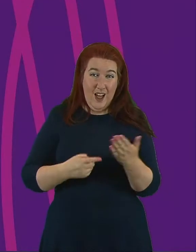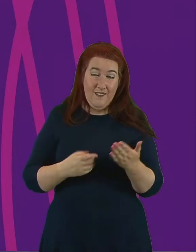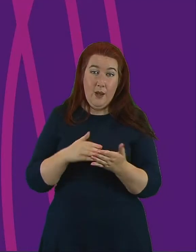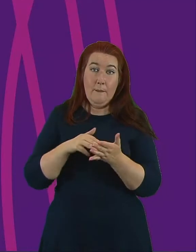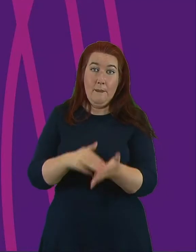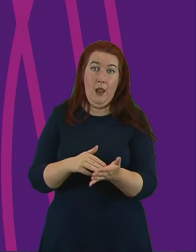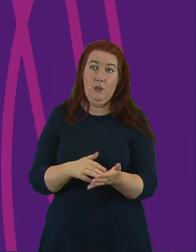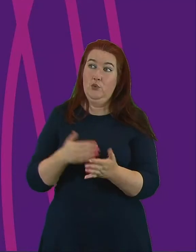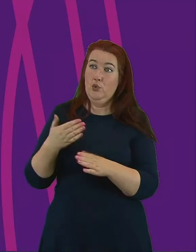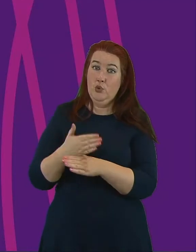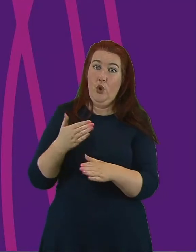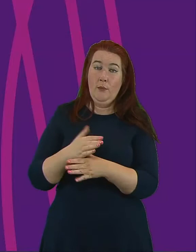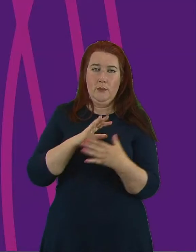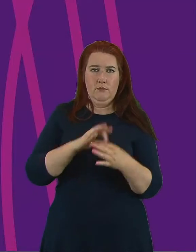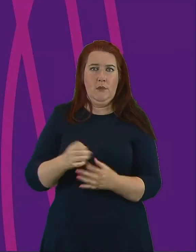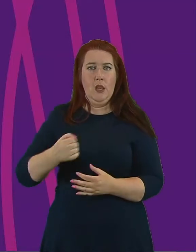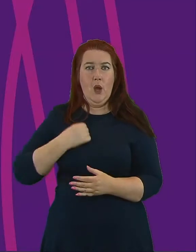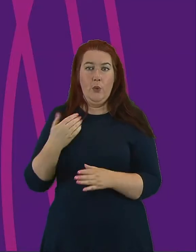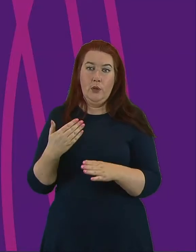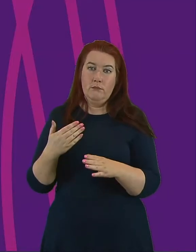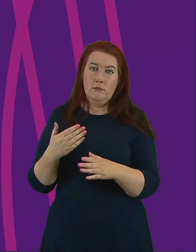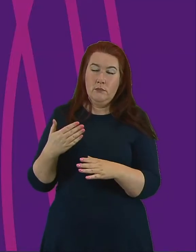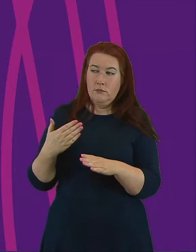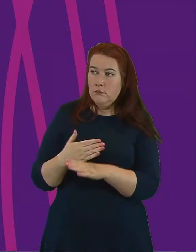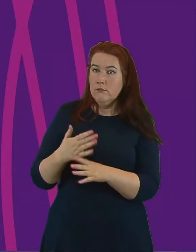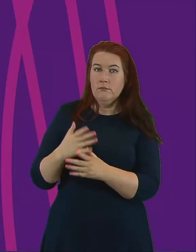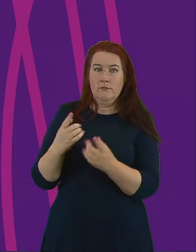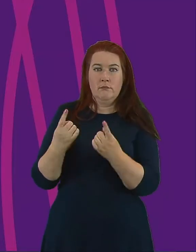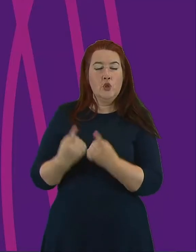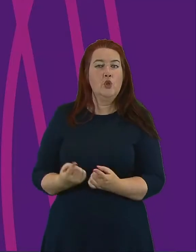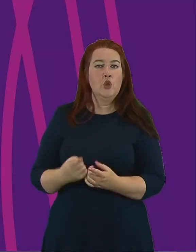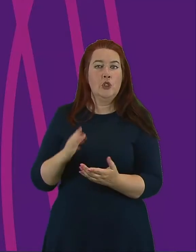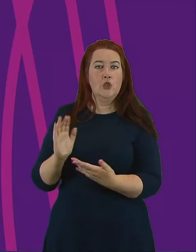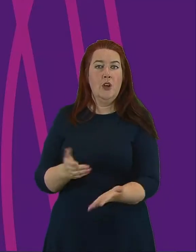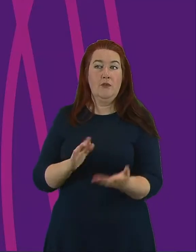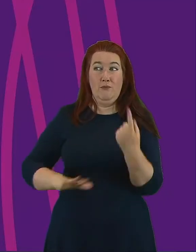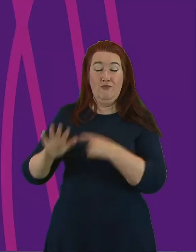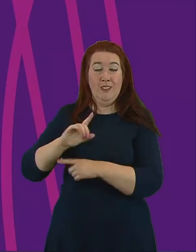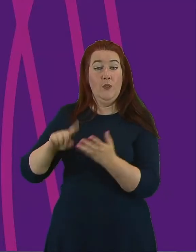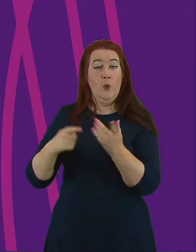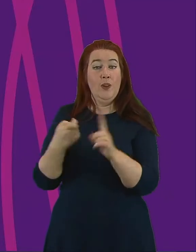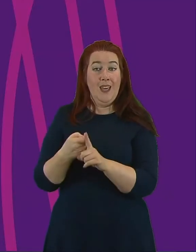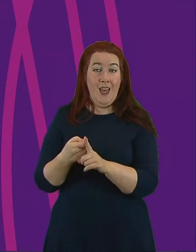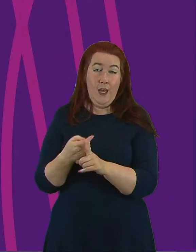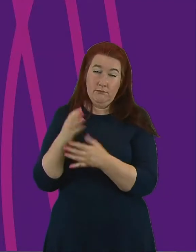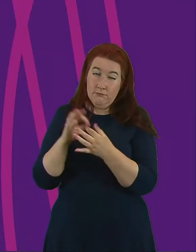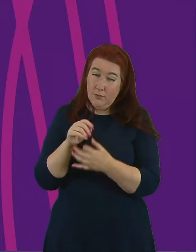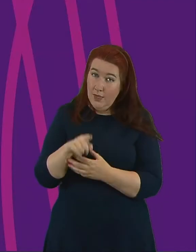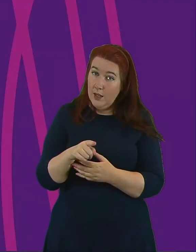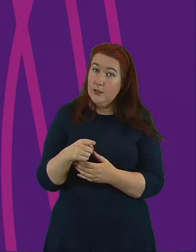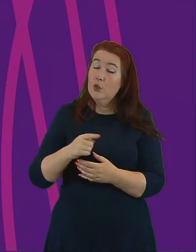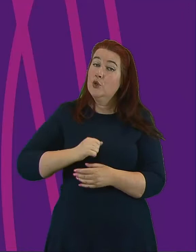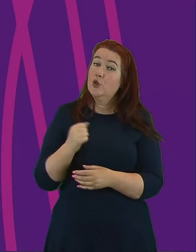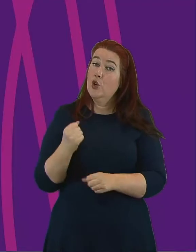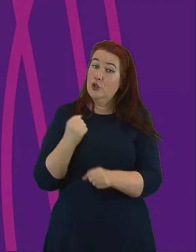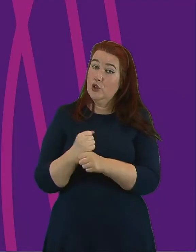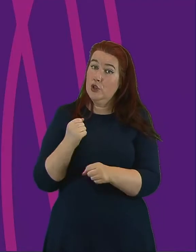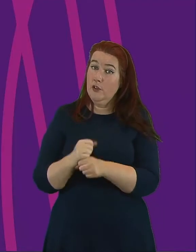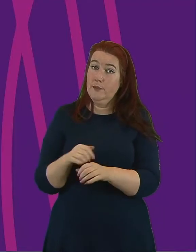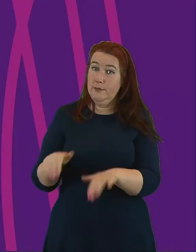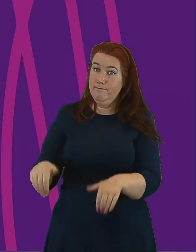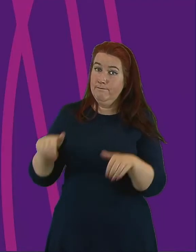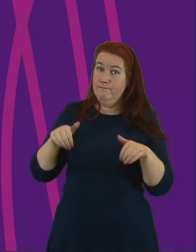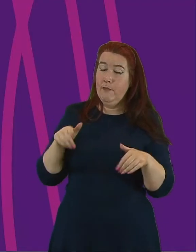goods and services from the rest of the UK. Given that, and in light of the fact that the Scottish Government withdrew from work on the UK